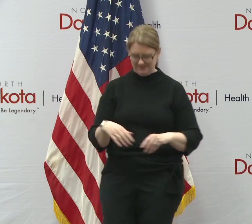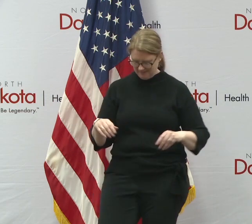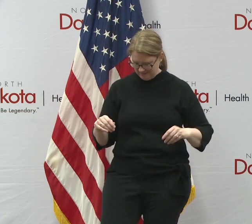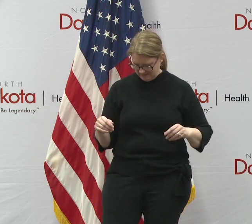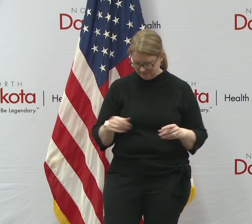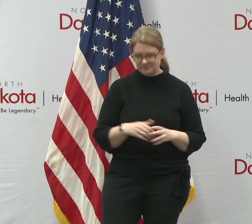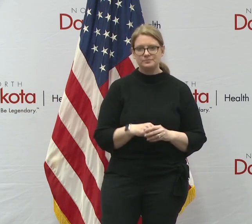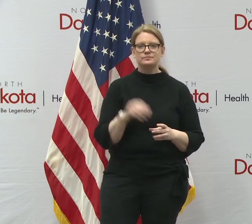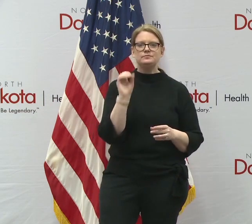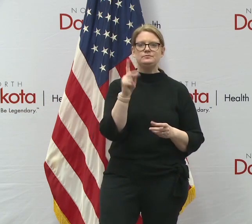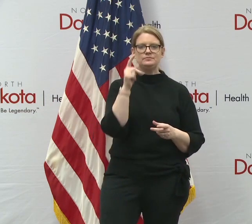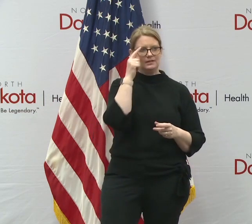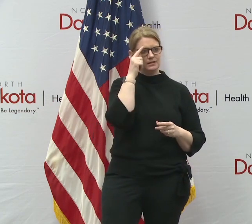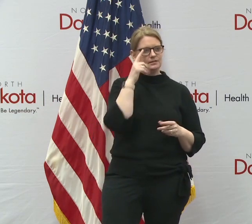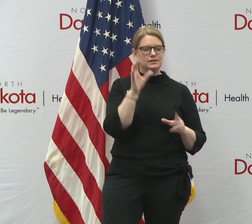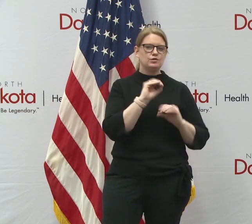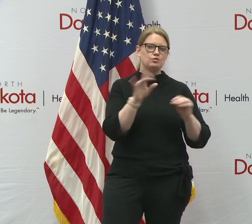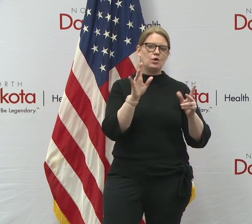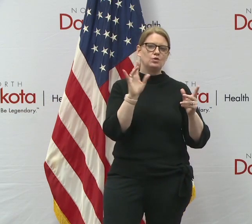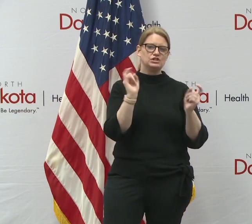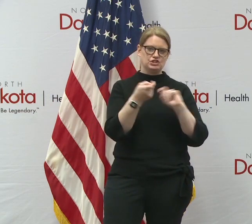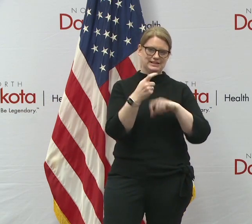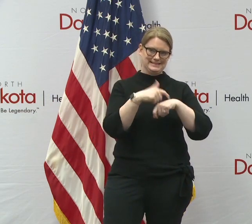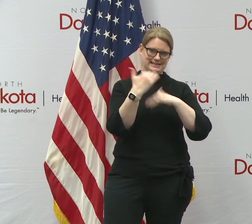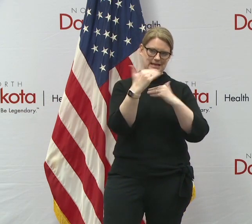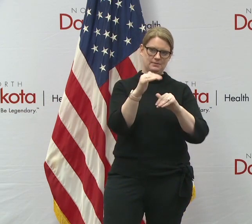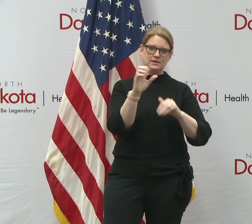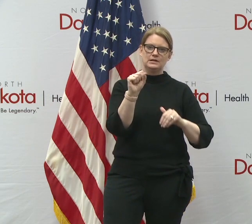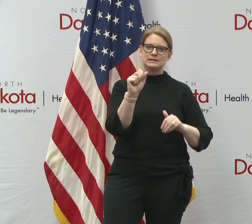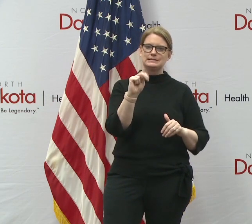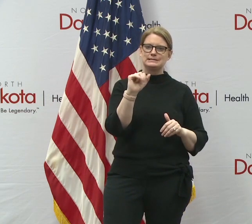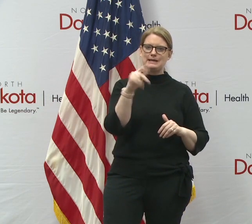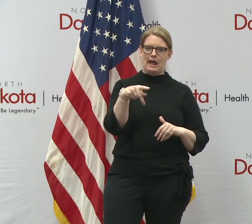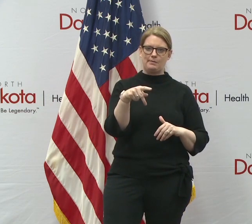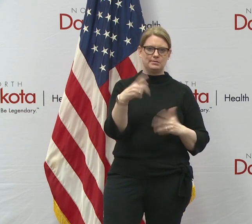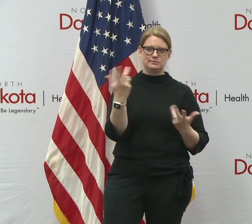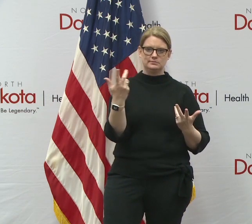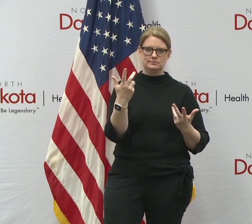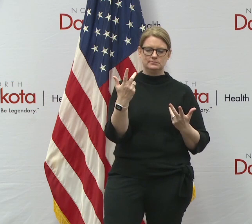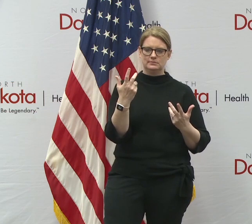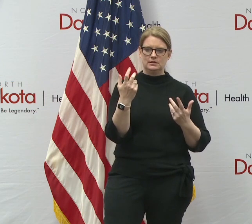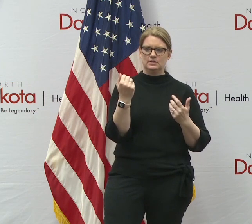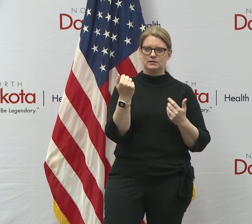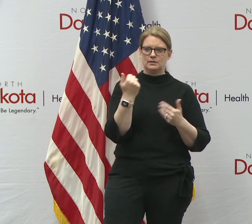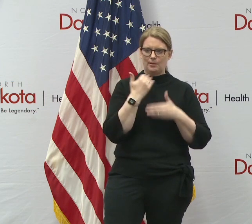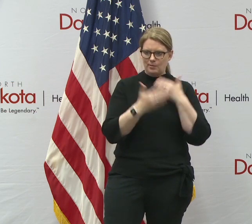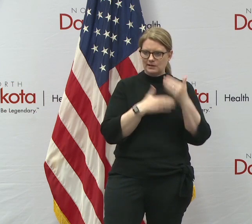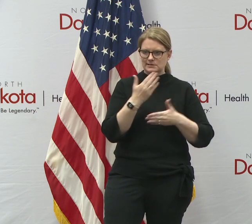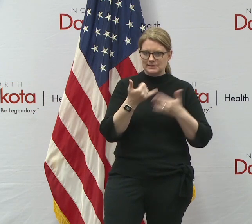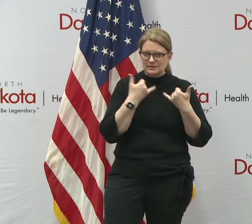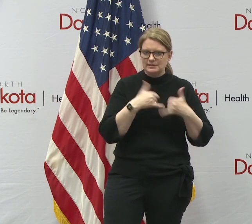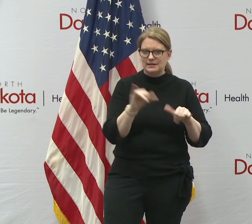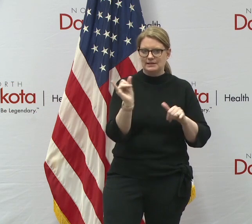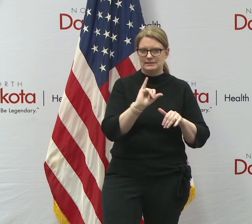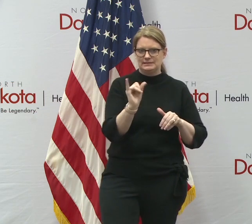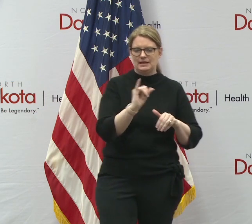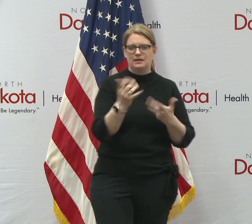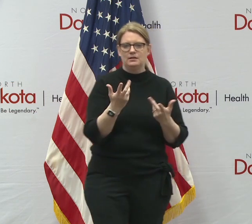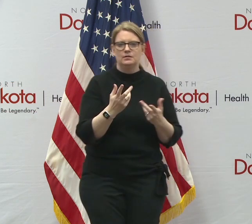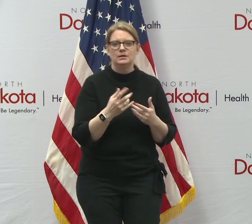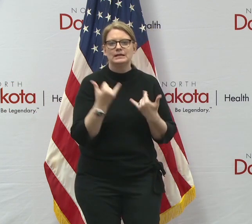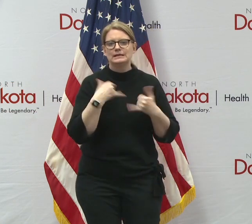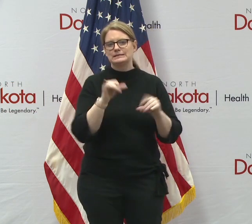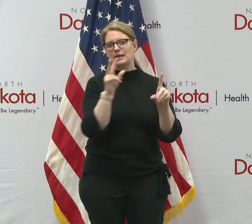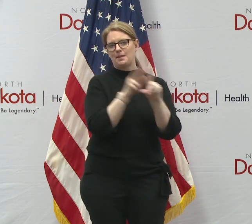Yep. Yeah, so there is no change in the deadline for SNAP. All the processes are still the same. Want to let people know you can still